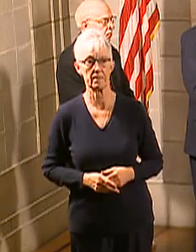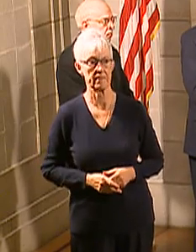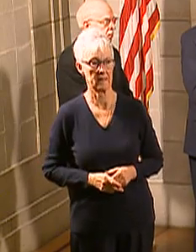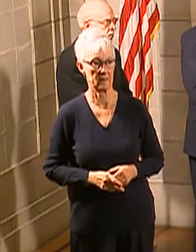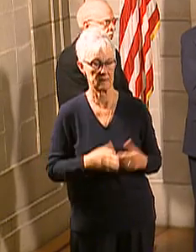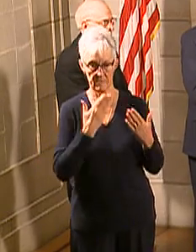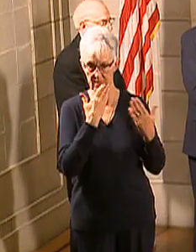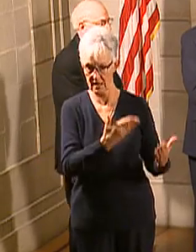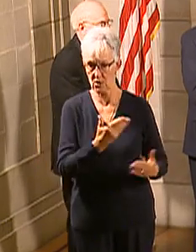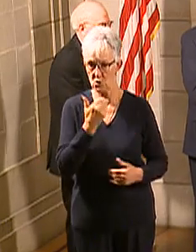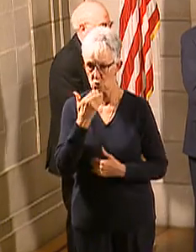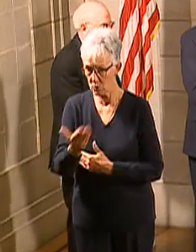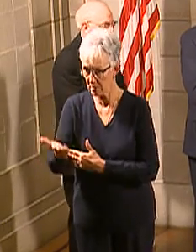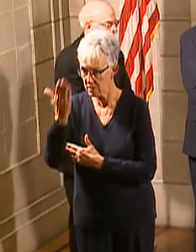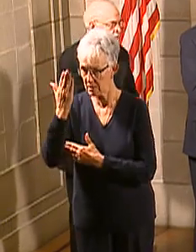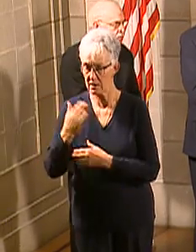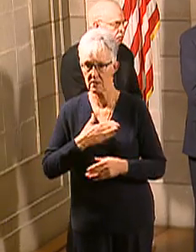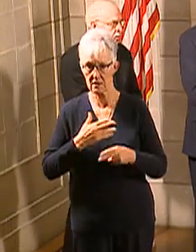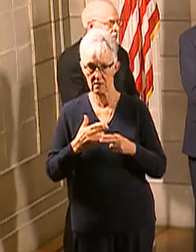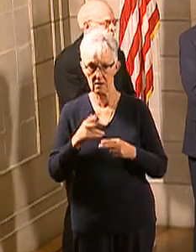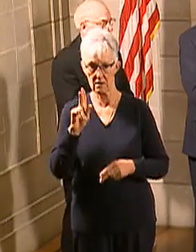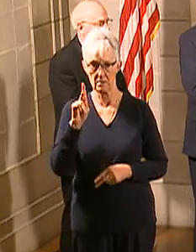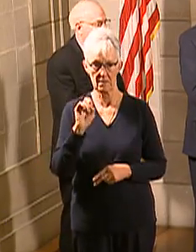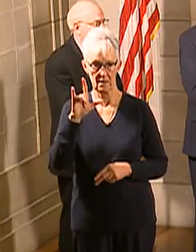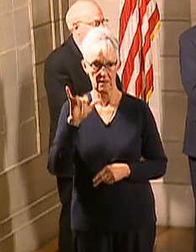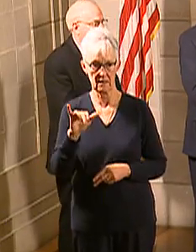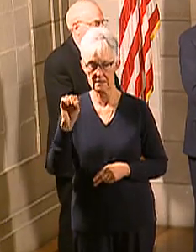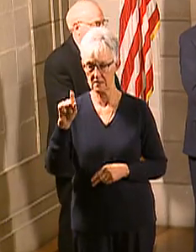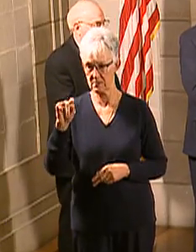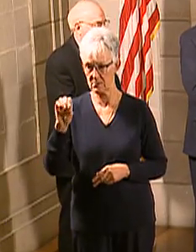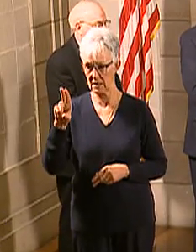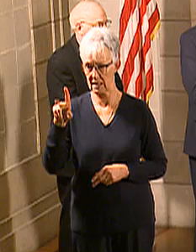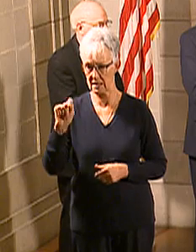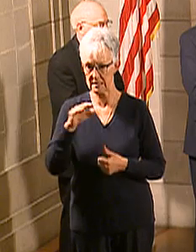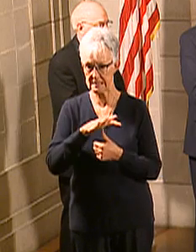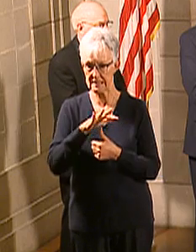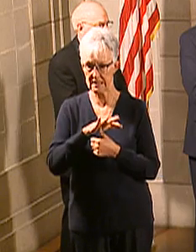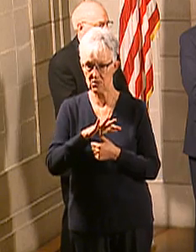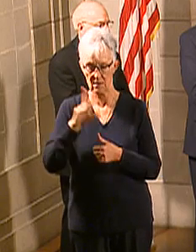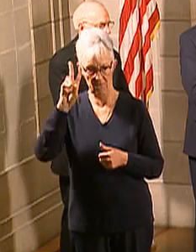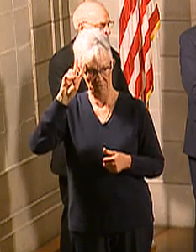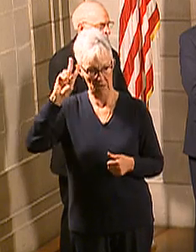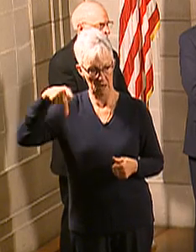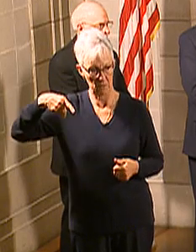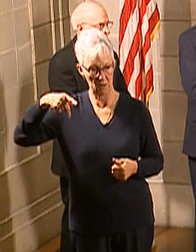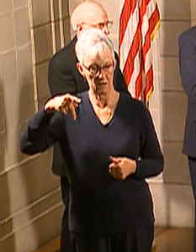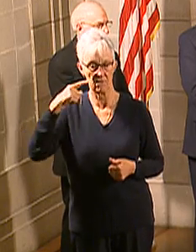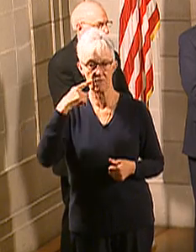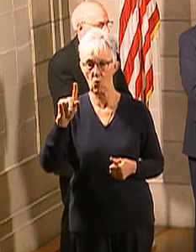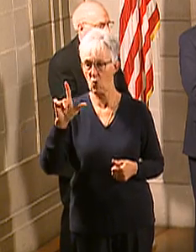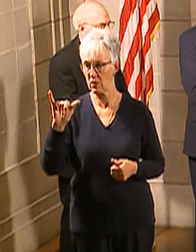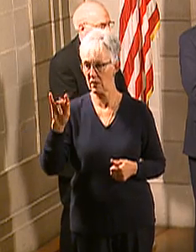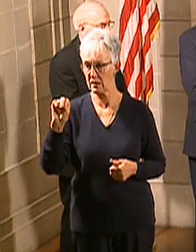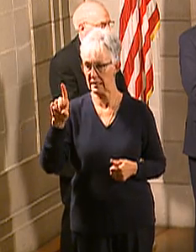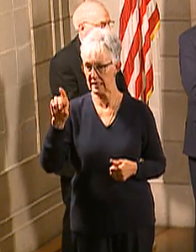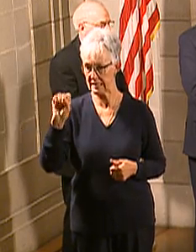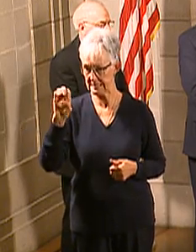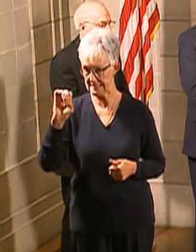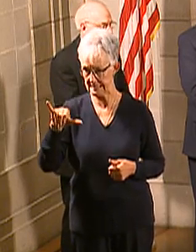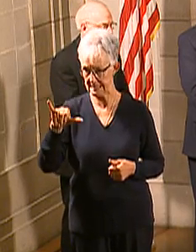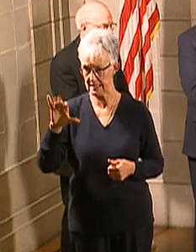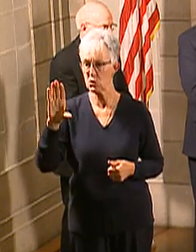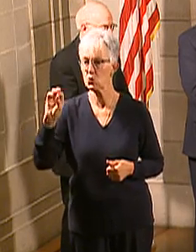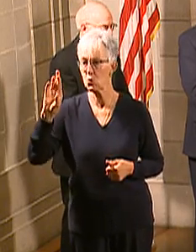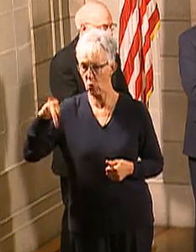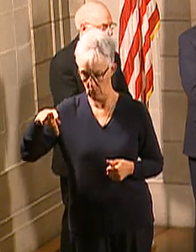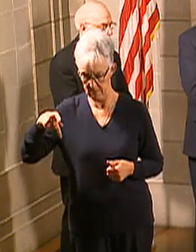Thank you and good morning. My name is Kelly Staup, and I am the Senior Vice President of Human Resources for Lindsay Corporation. And for those who